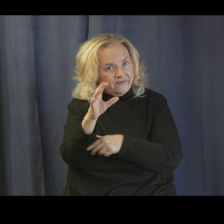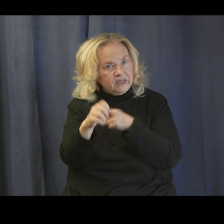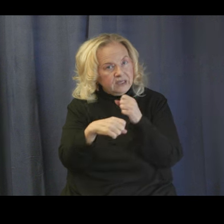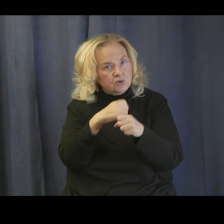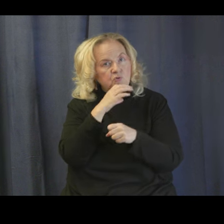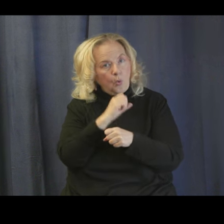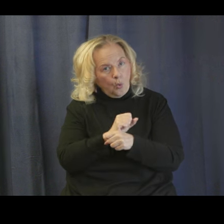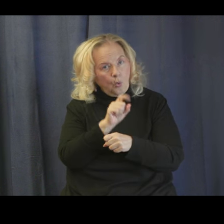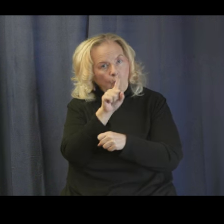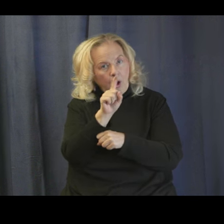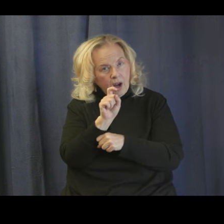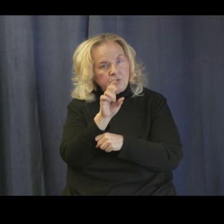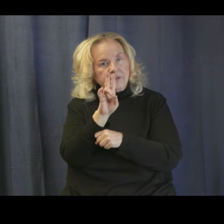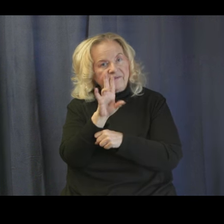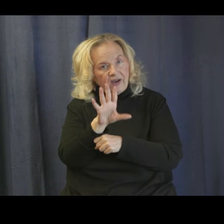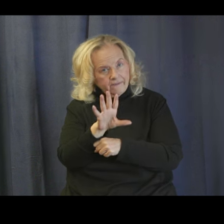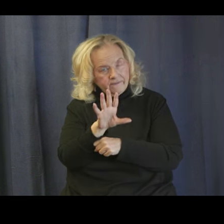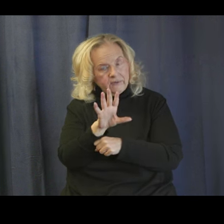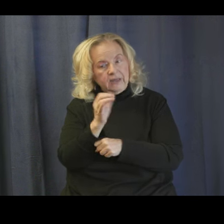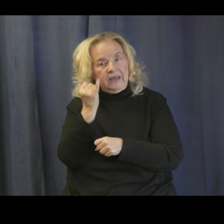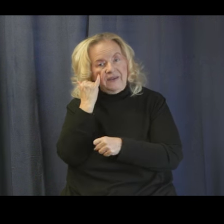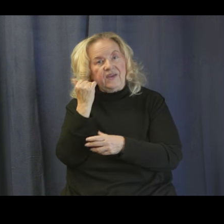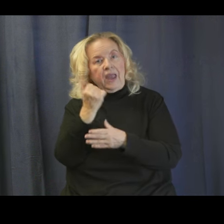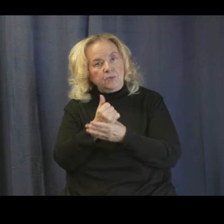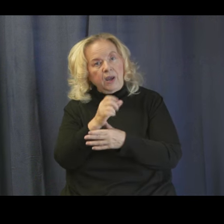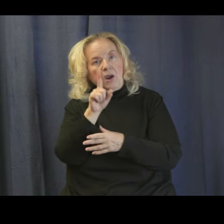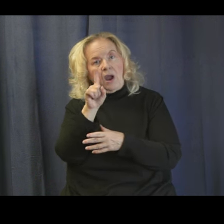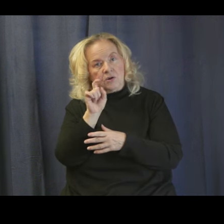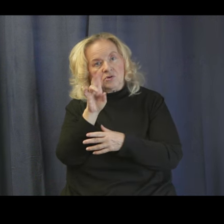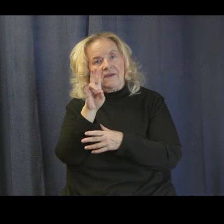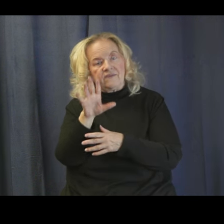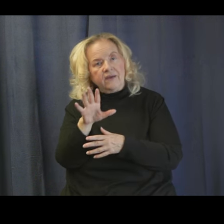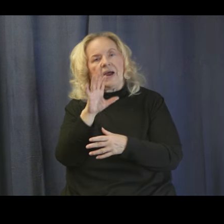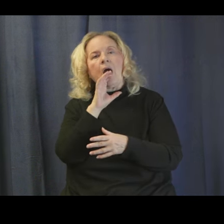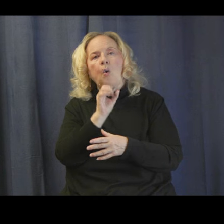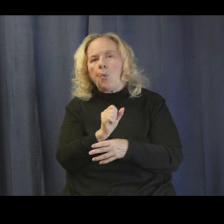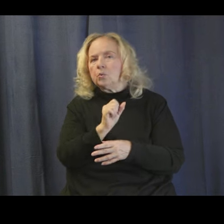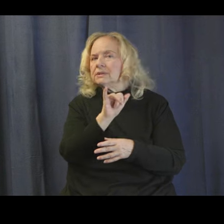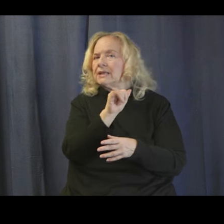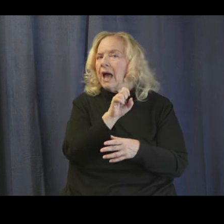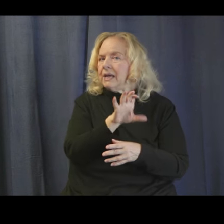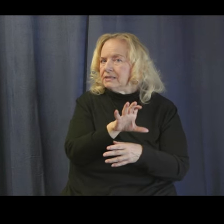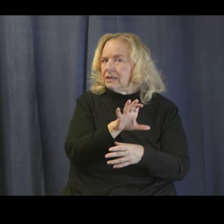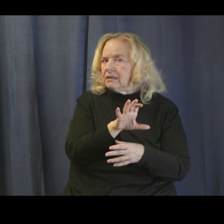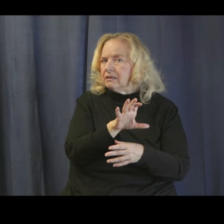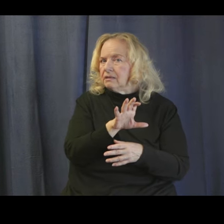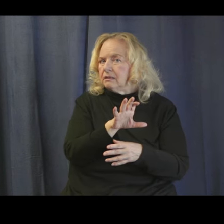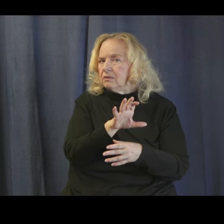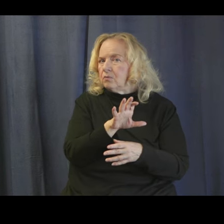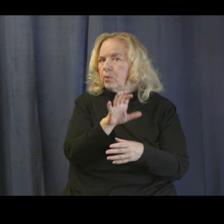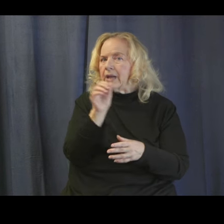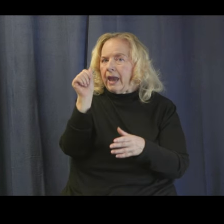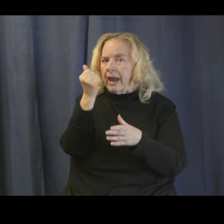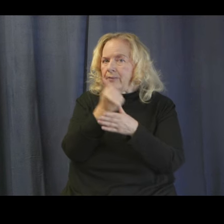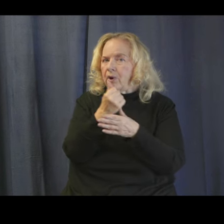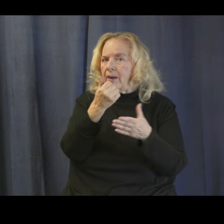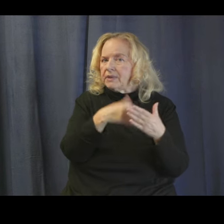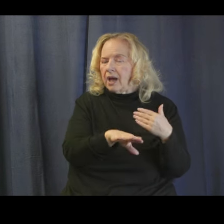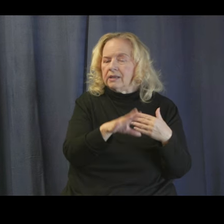175 years old. So if Abraham is 175, how old is Isaac when Abraham